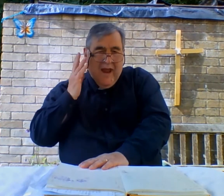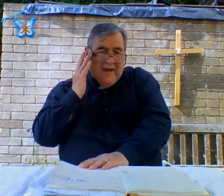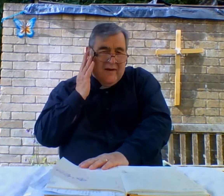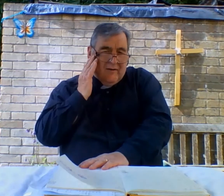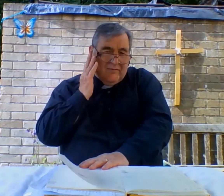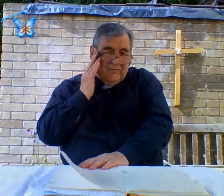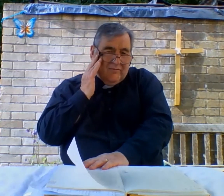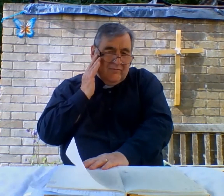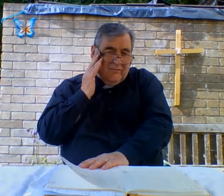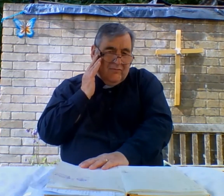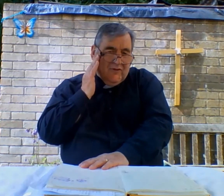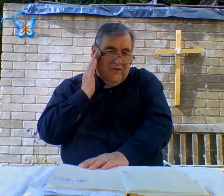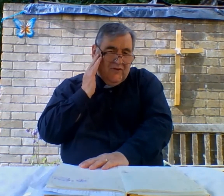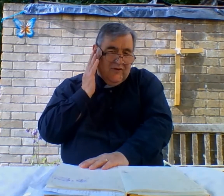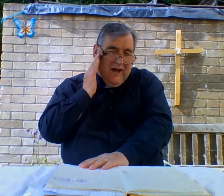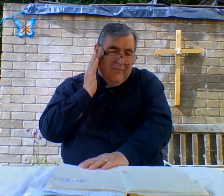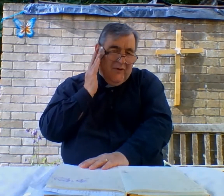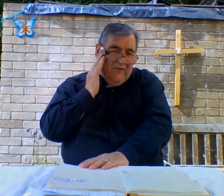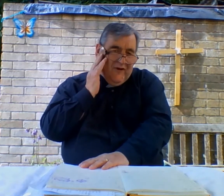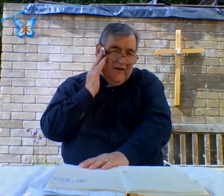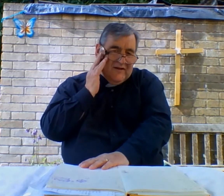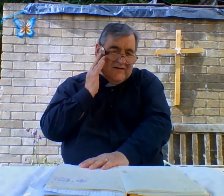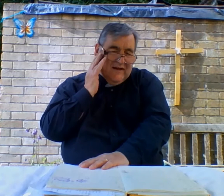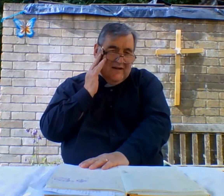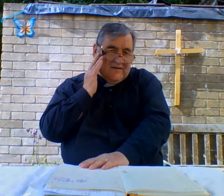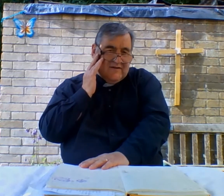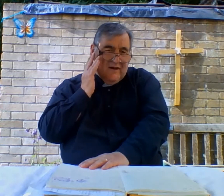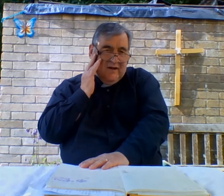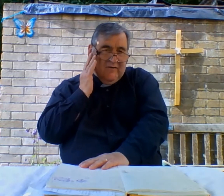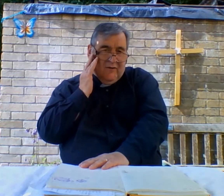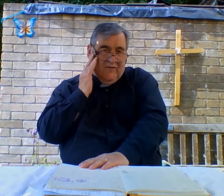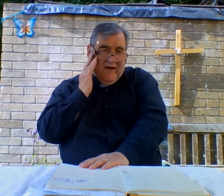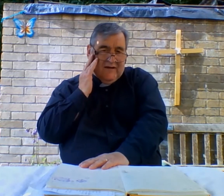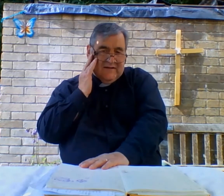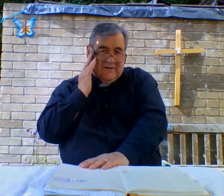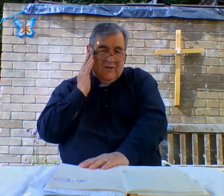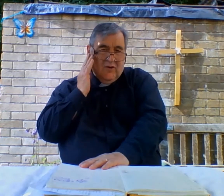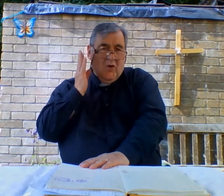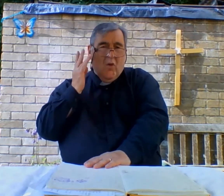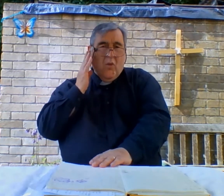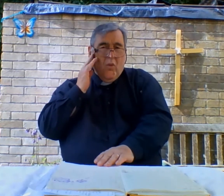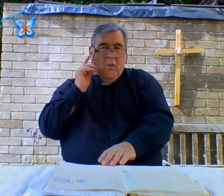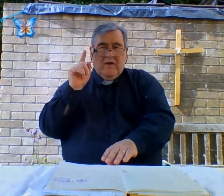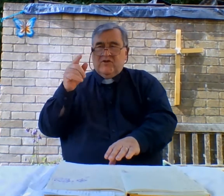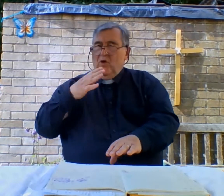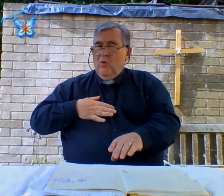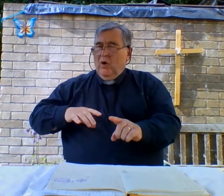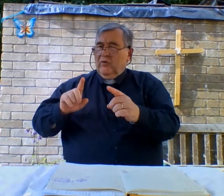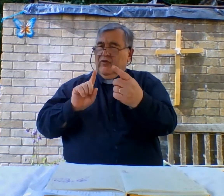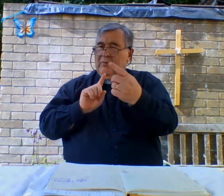When? Just tap your fingers against the side of your face. When do you want to